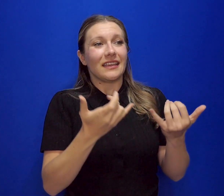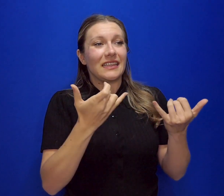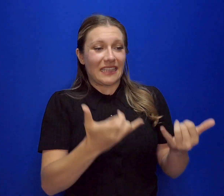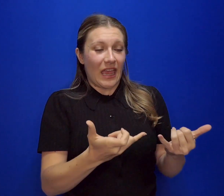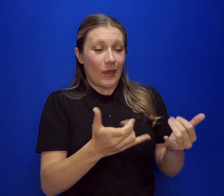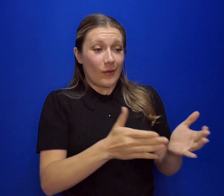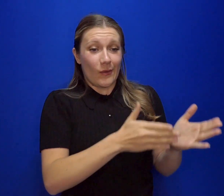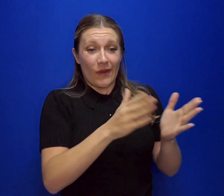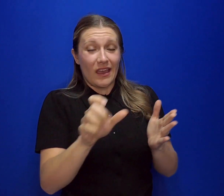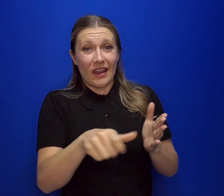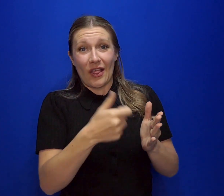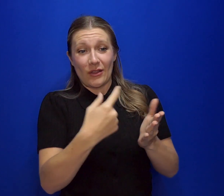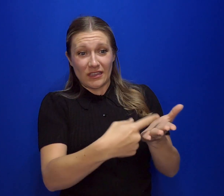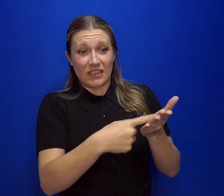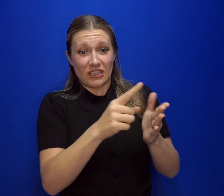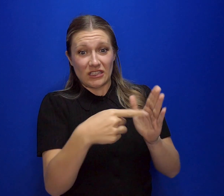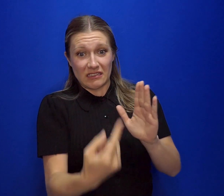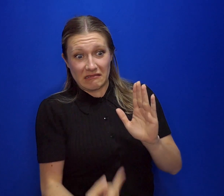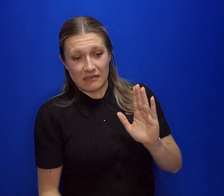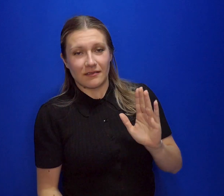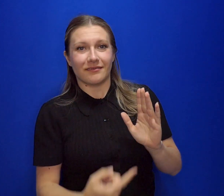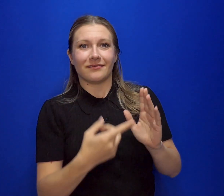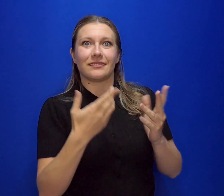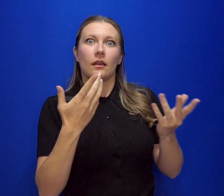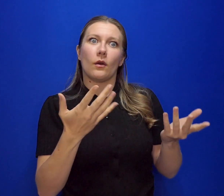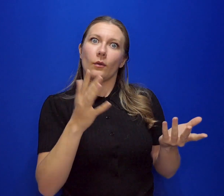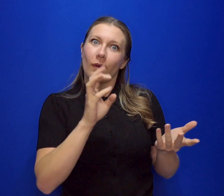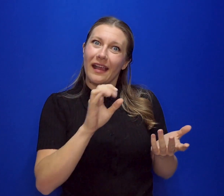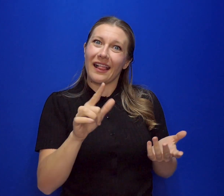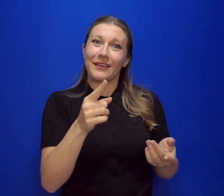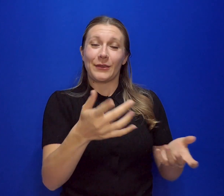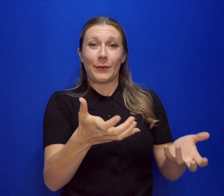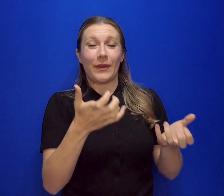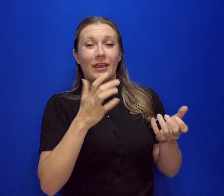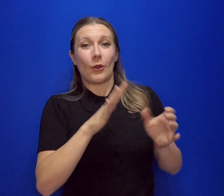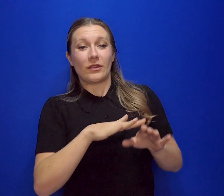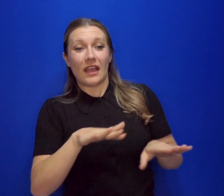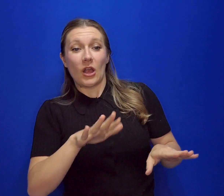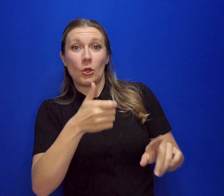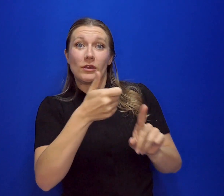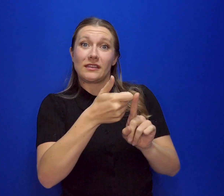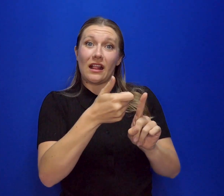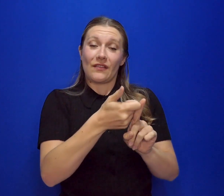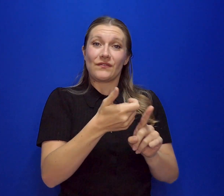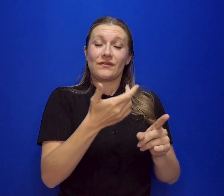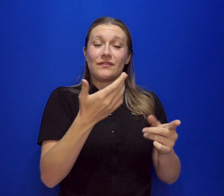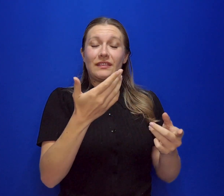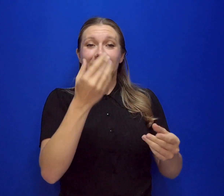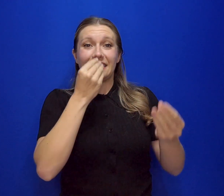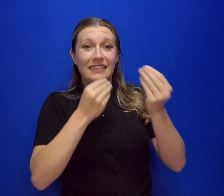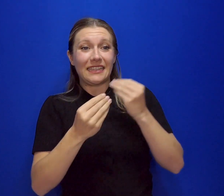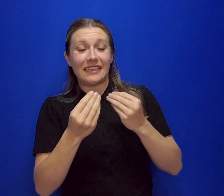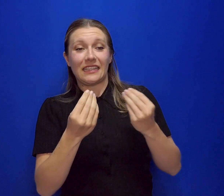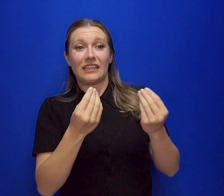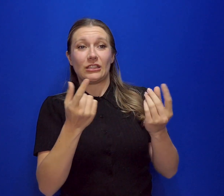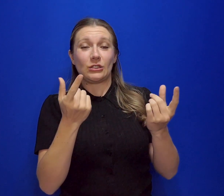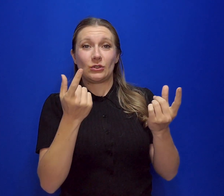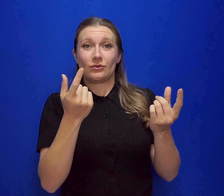of discussion, though, of, well, you want your child or you want yourself to be eating and doing what you see every